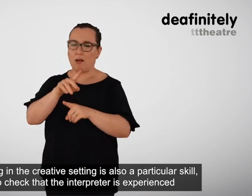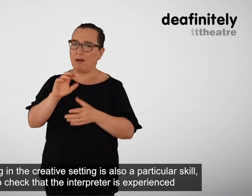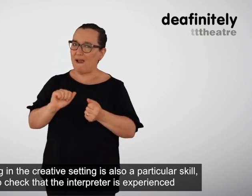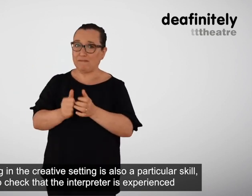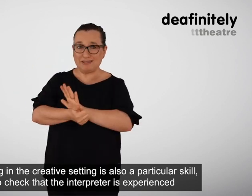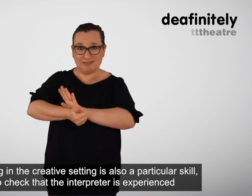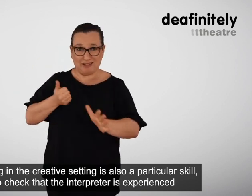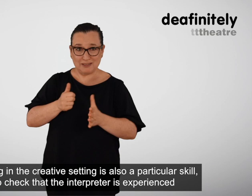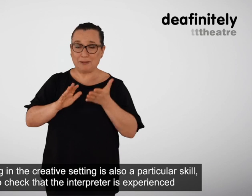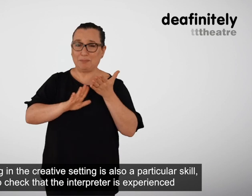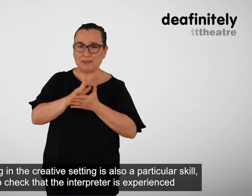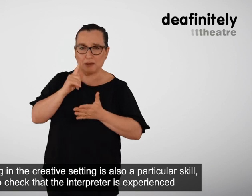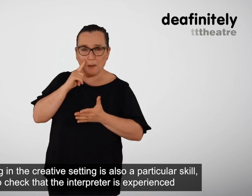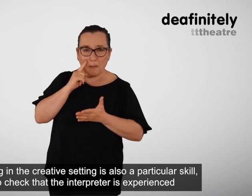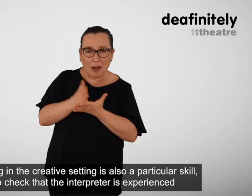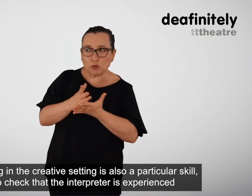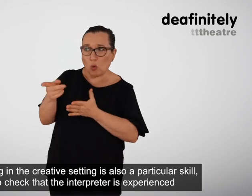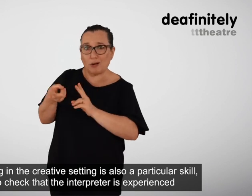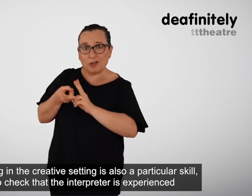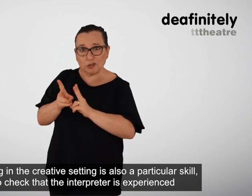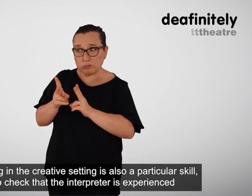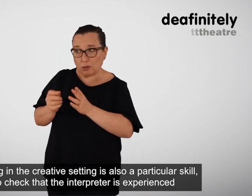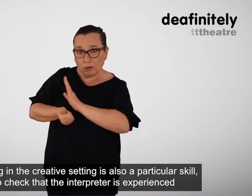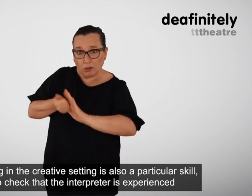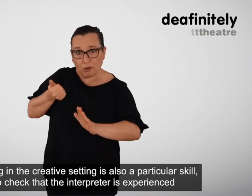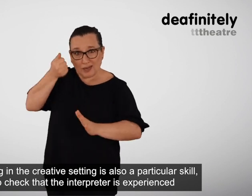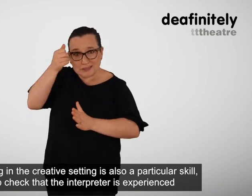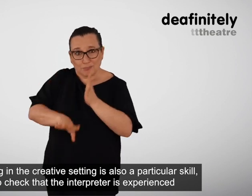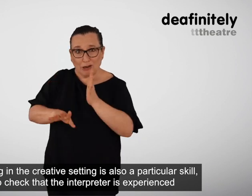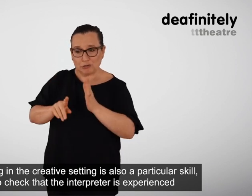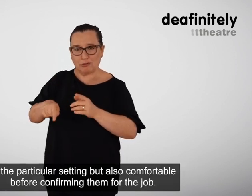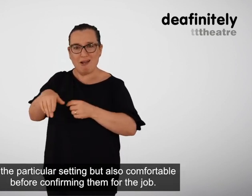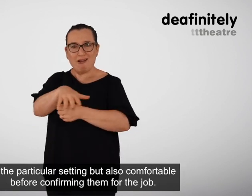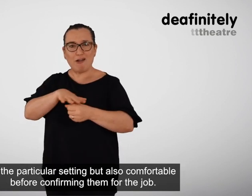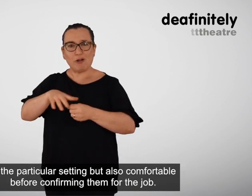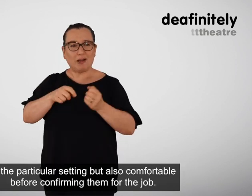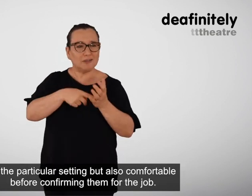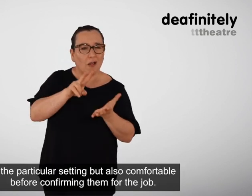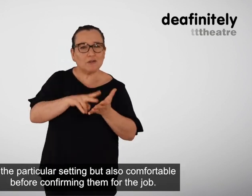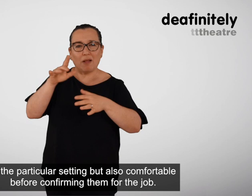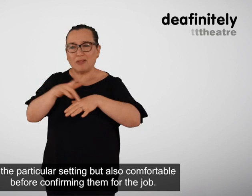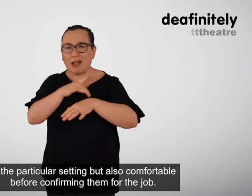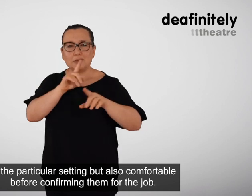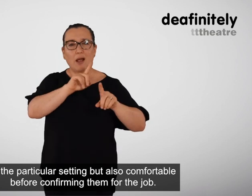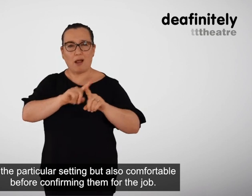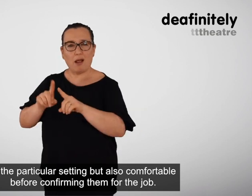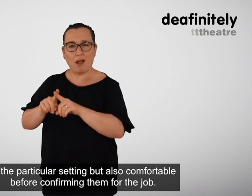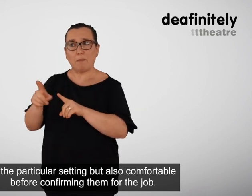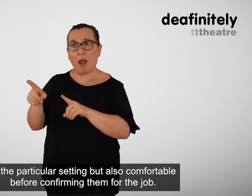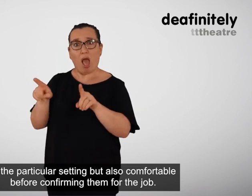check that the interpreter is experienced in the particular setting, but also comfortable before confirming